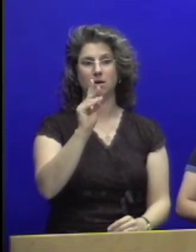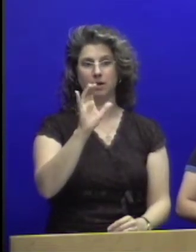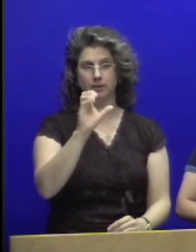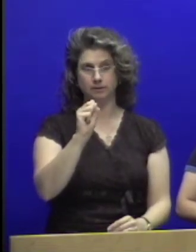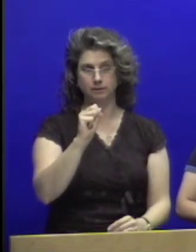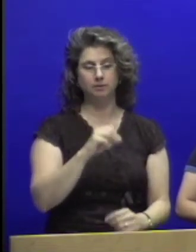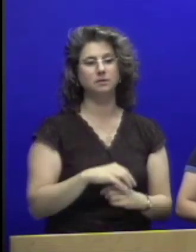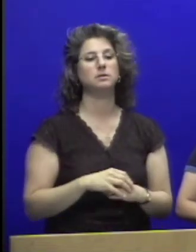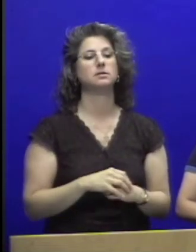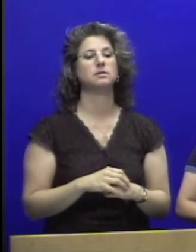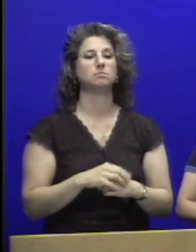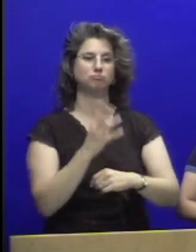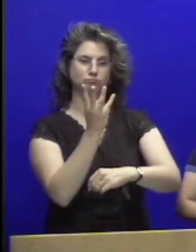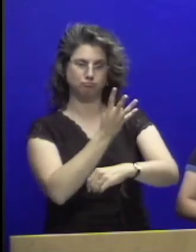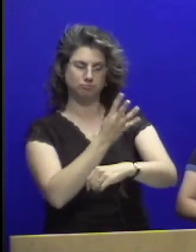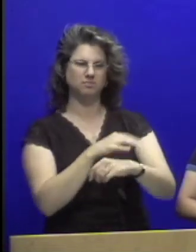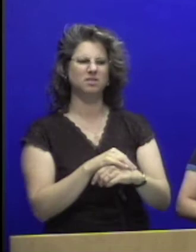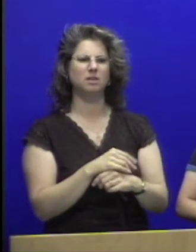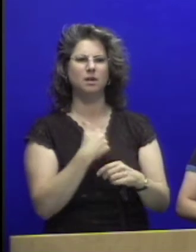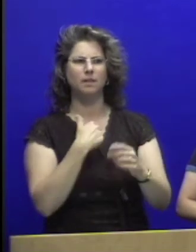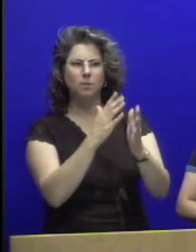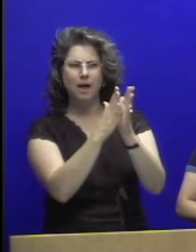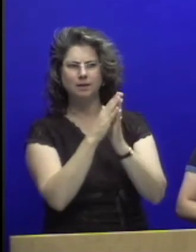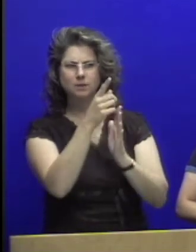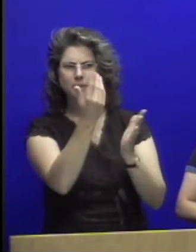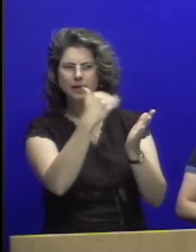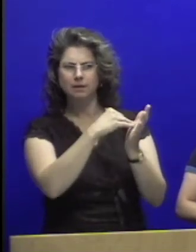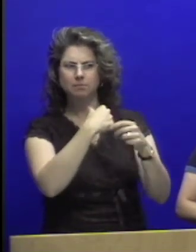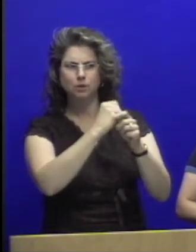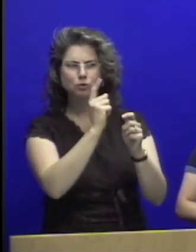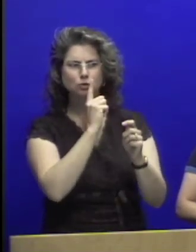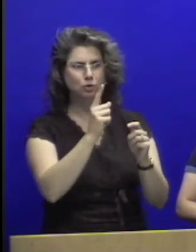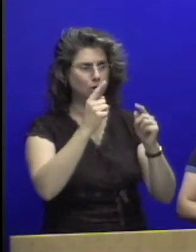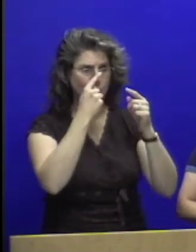They will ask you again about your allergies.